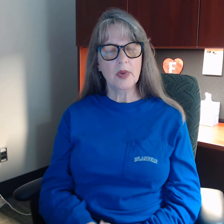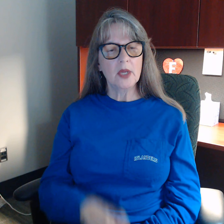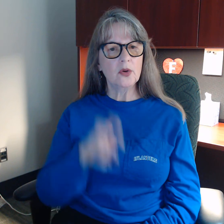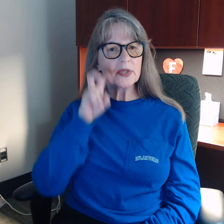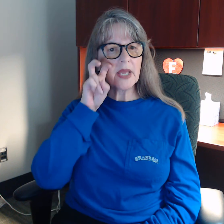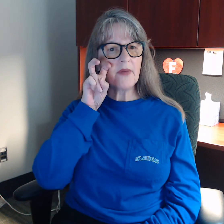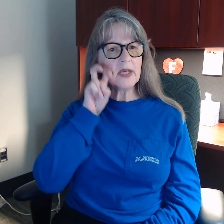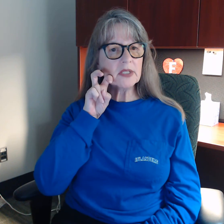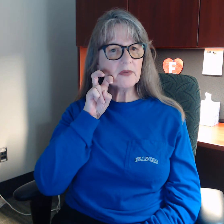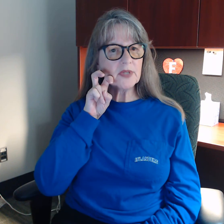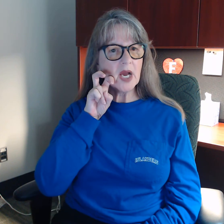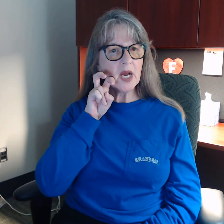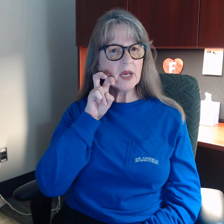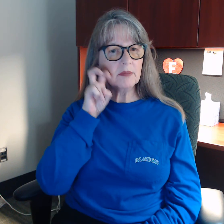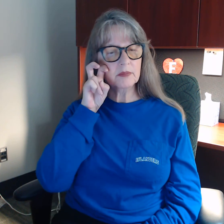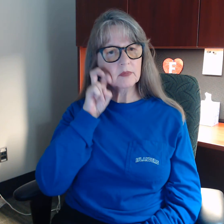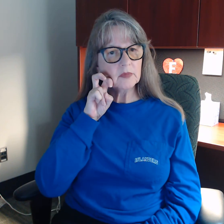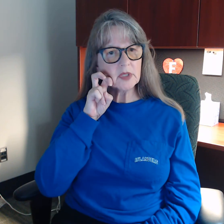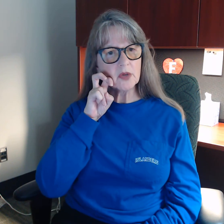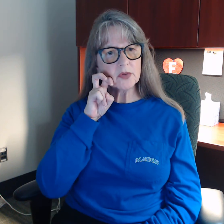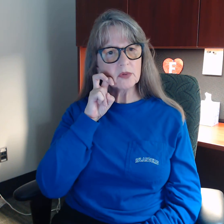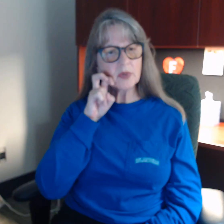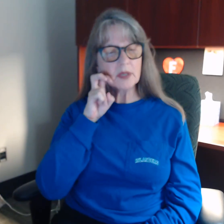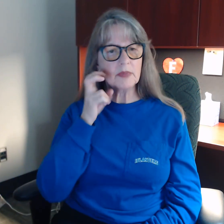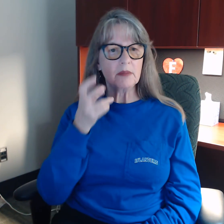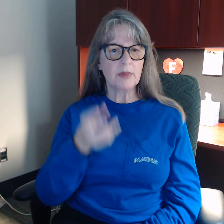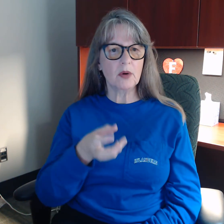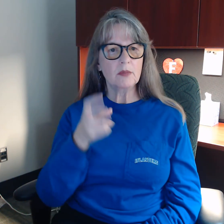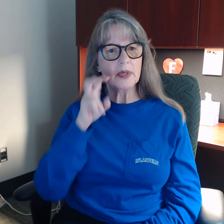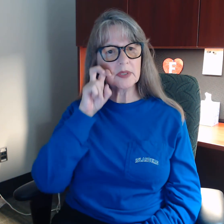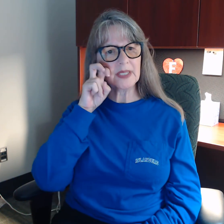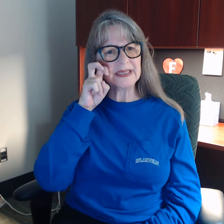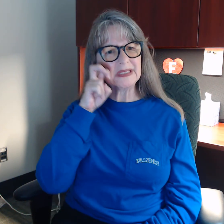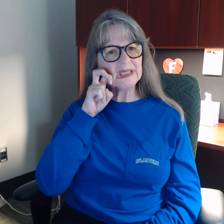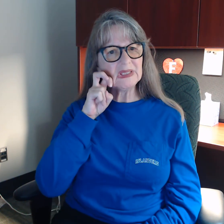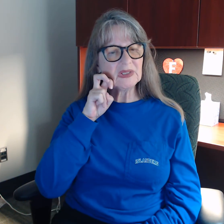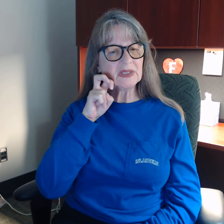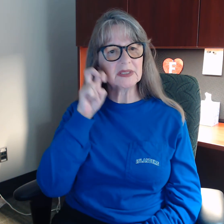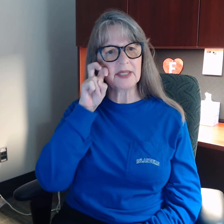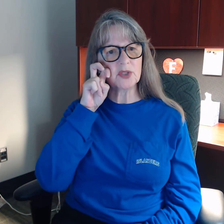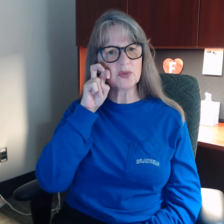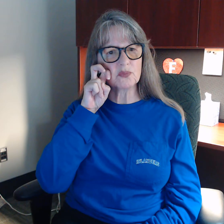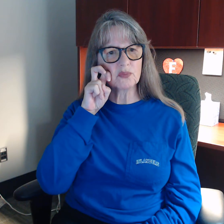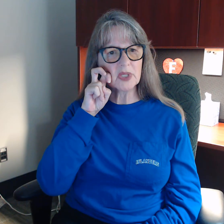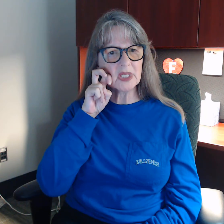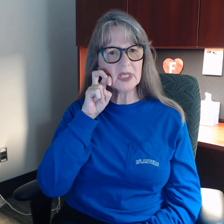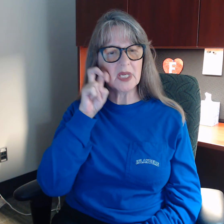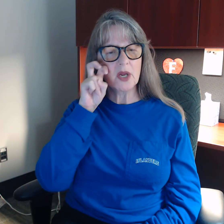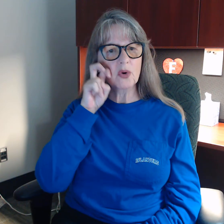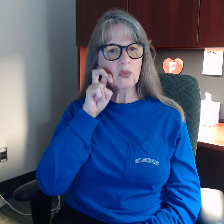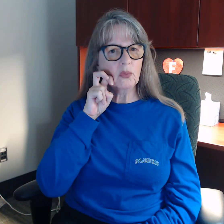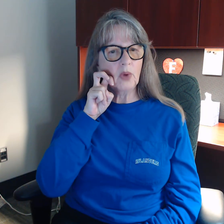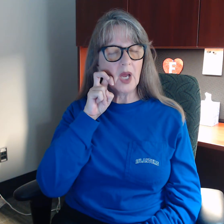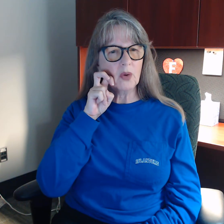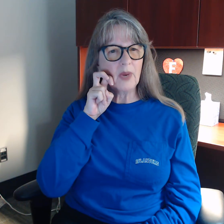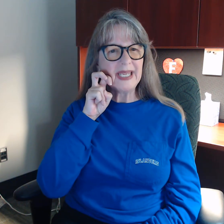You can say, I've had a tough time. This also can mean bone, but it's like, because it's like just really